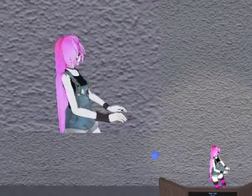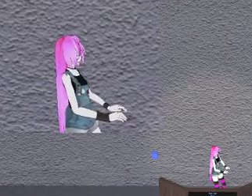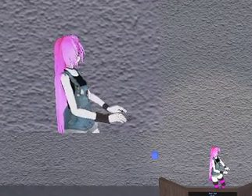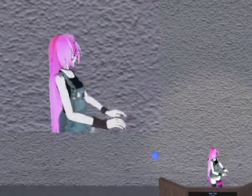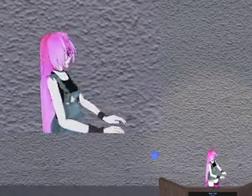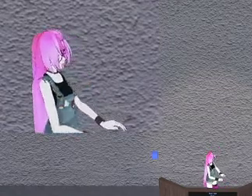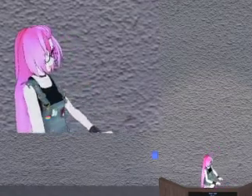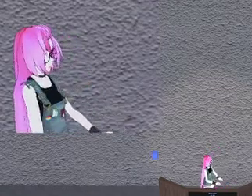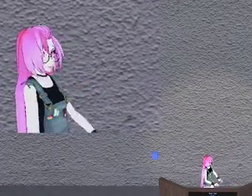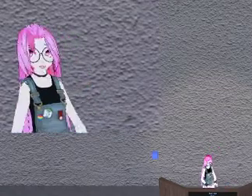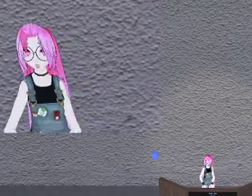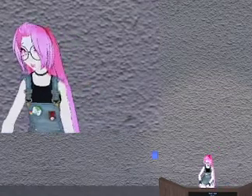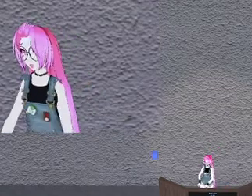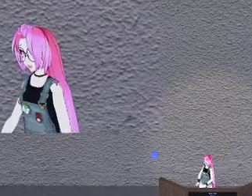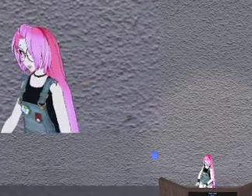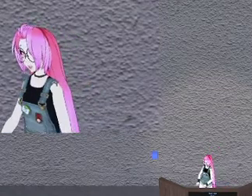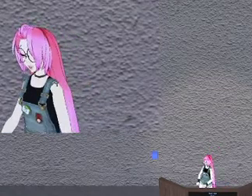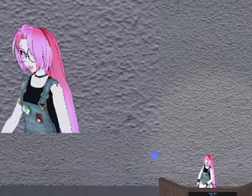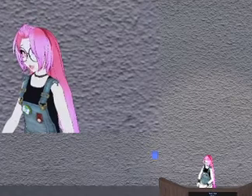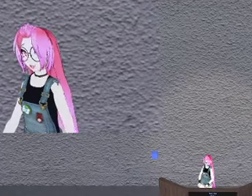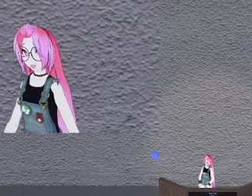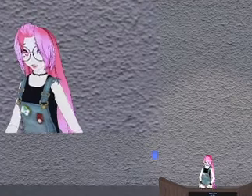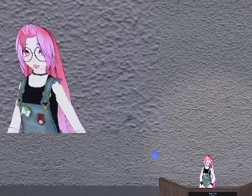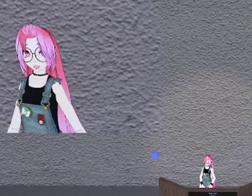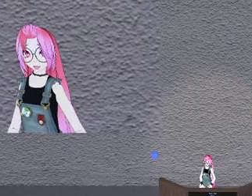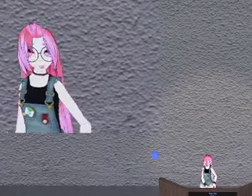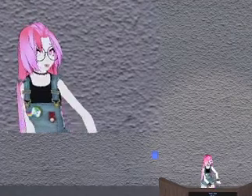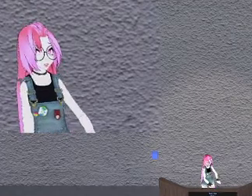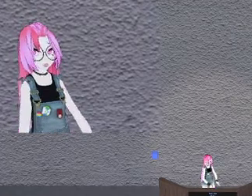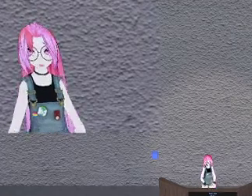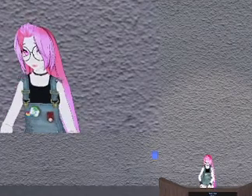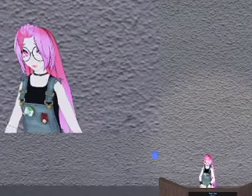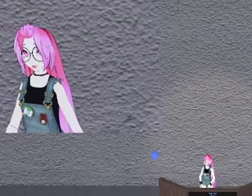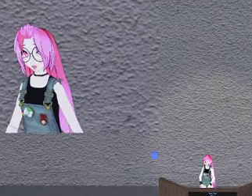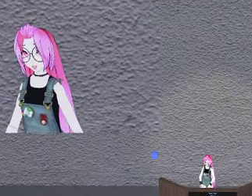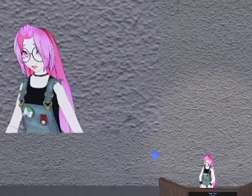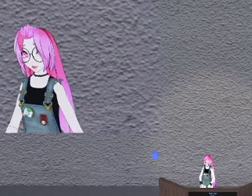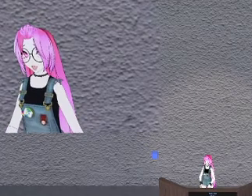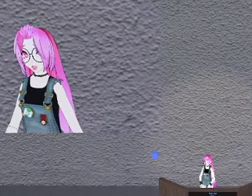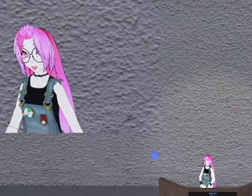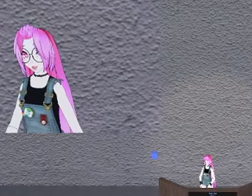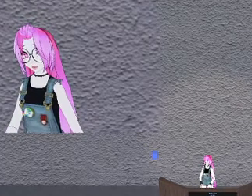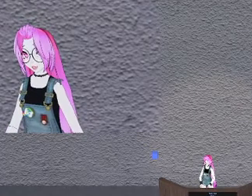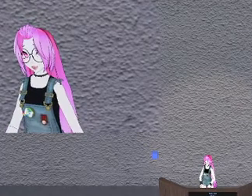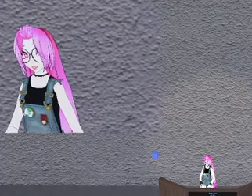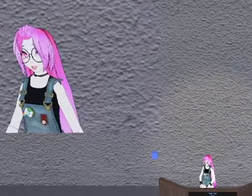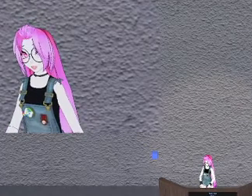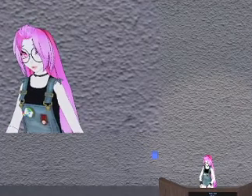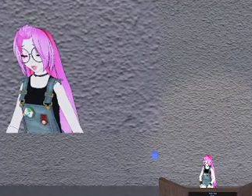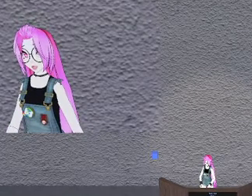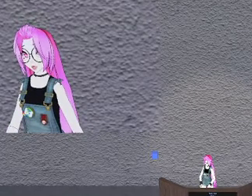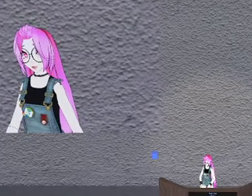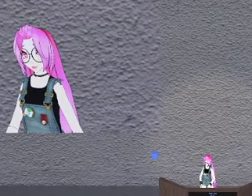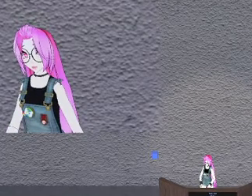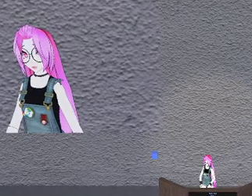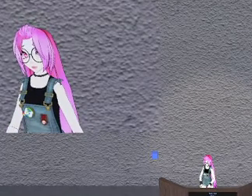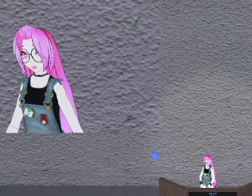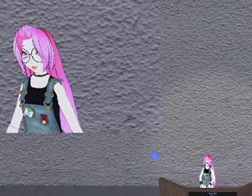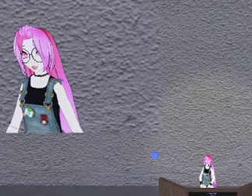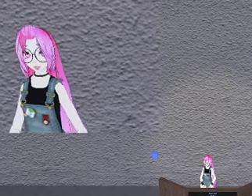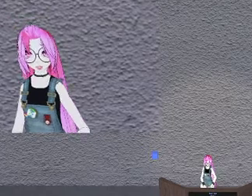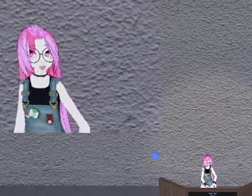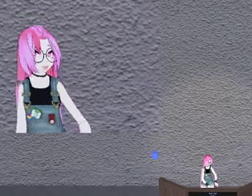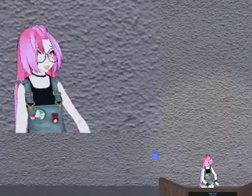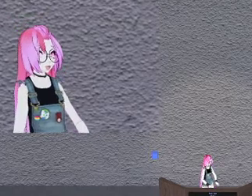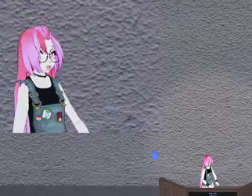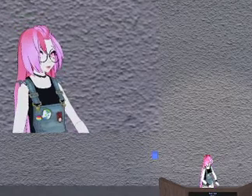that. Because of index. So After you, that's something okay, that I would ask an index okay, user clean up, for. but we Yeah, already on the because I same don't have side. index. So